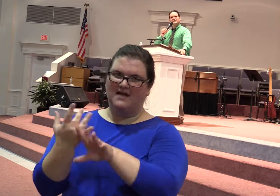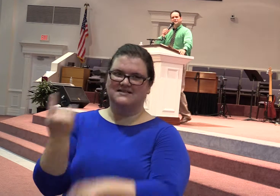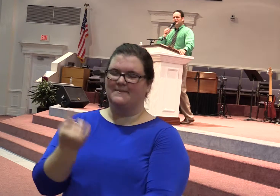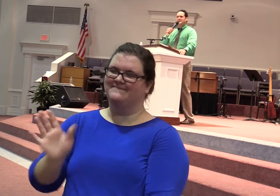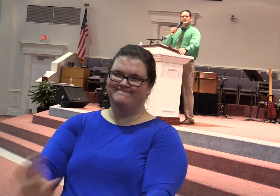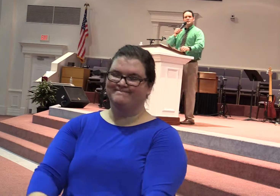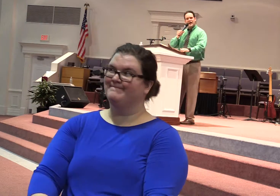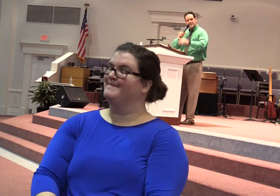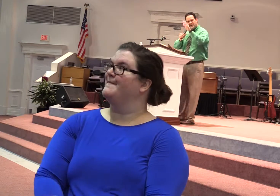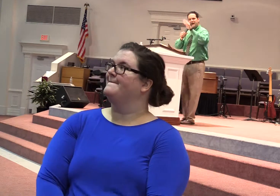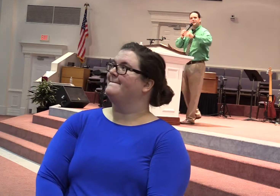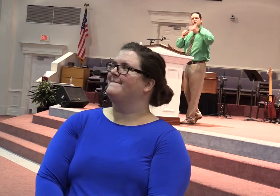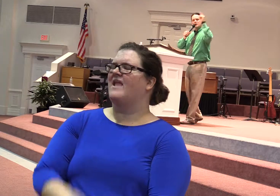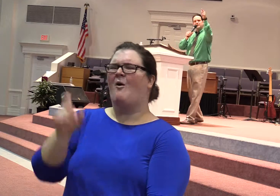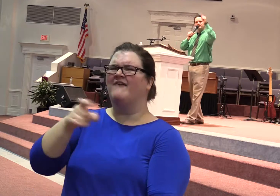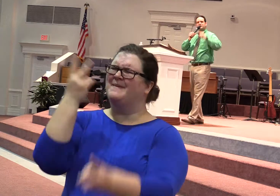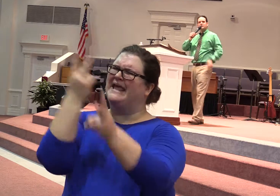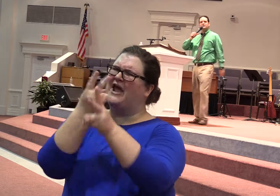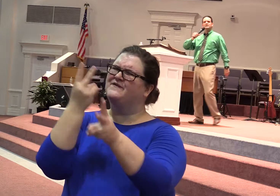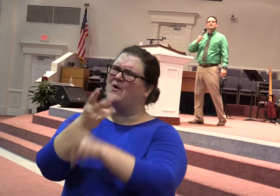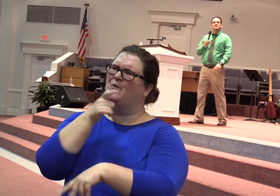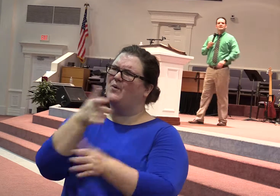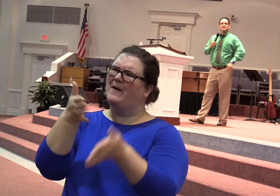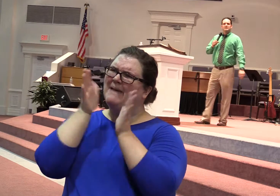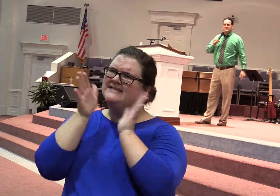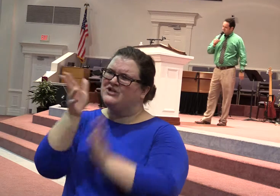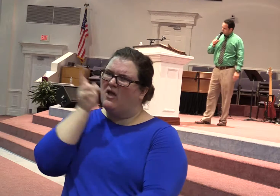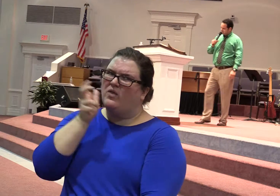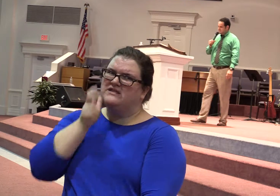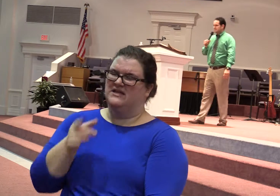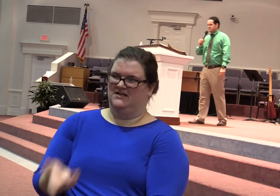Hallelujah. You see, you got to be careful who you listen to. Amen.